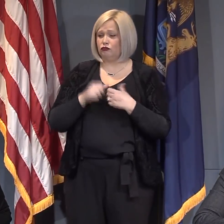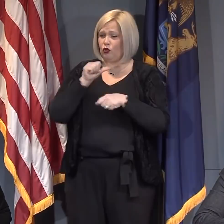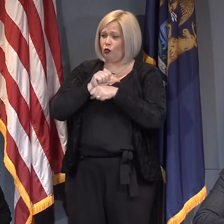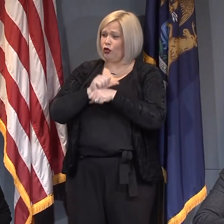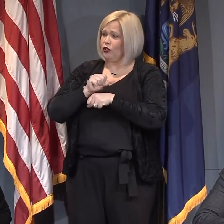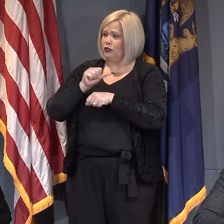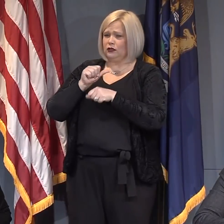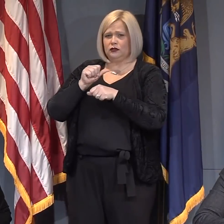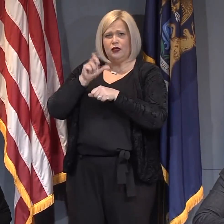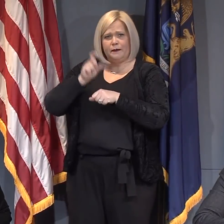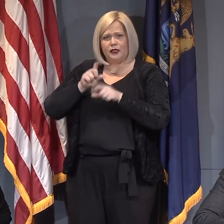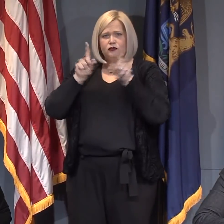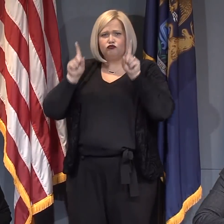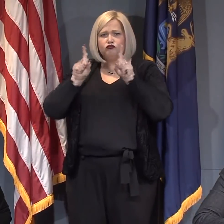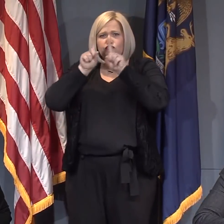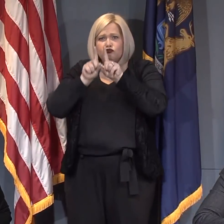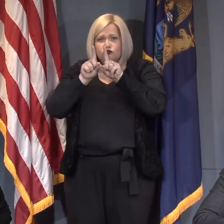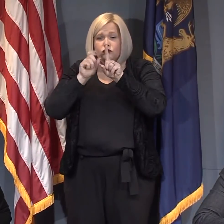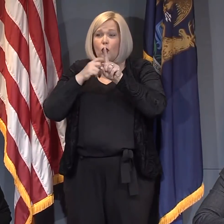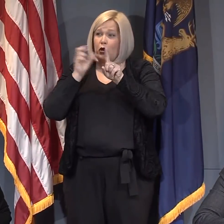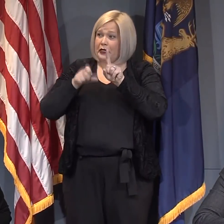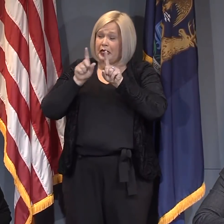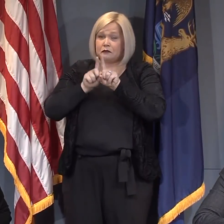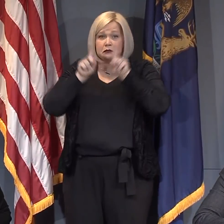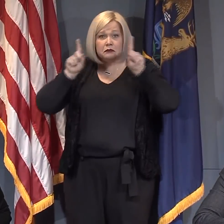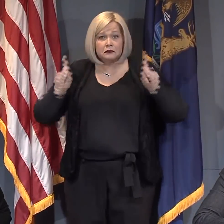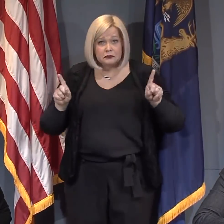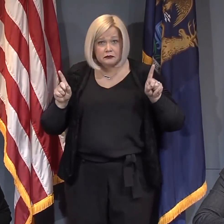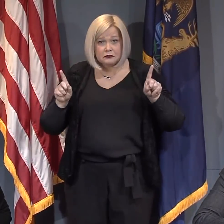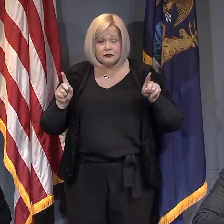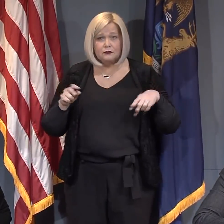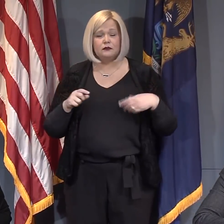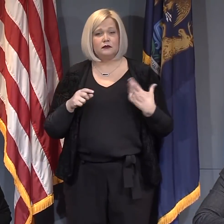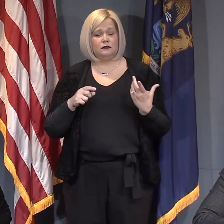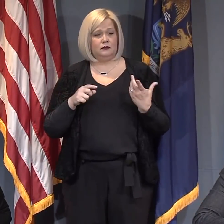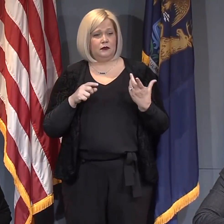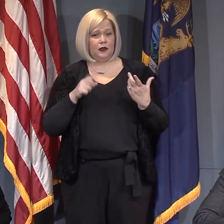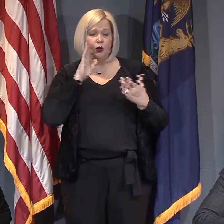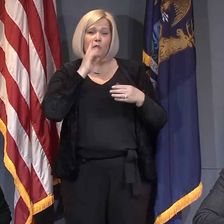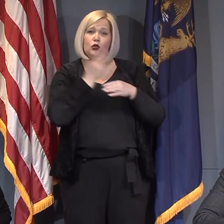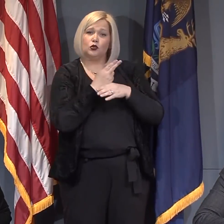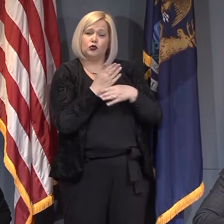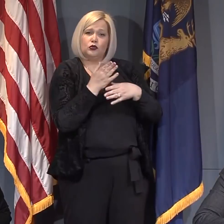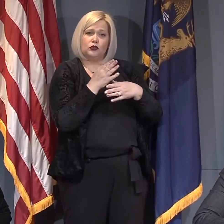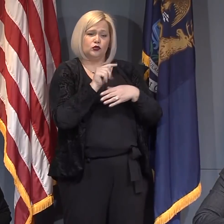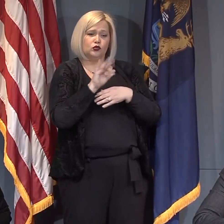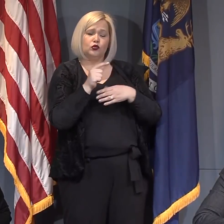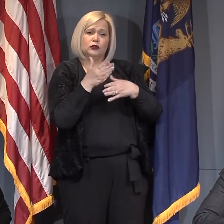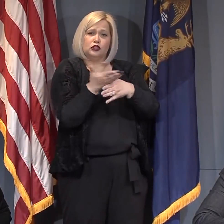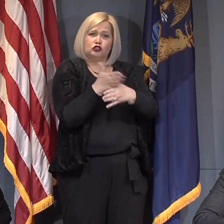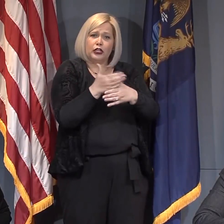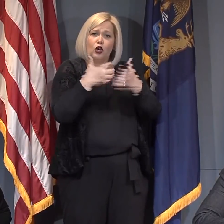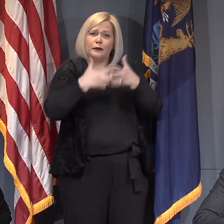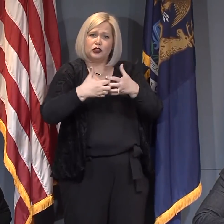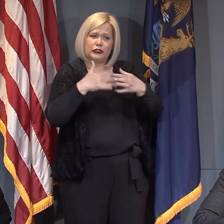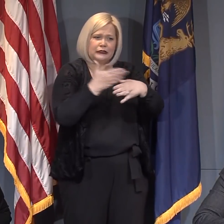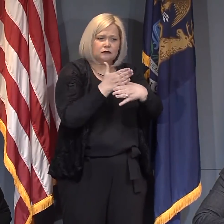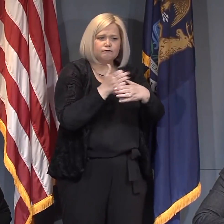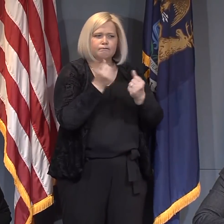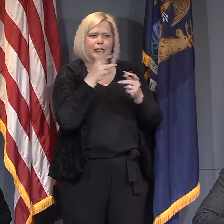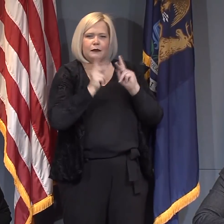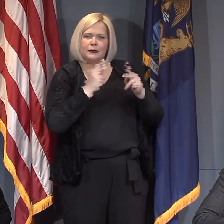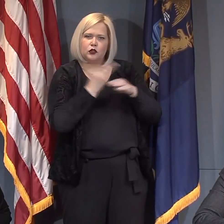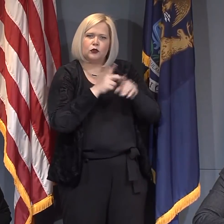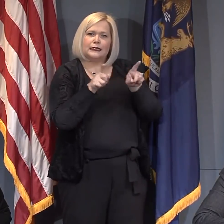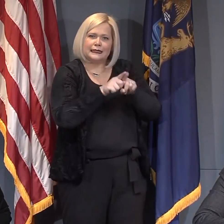close proximity to one another, whether workers use shared tools and or machinery,